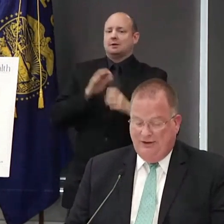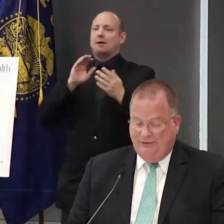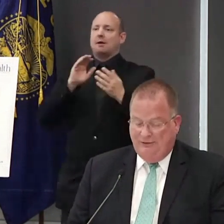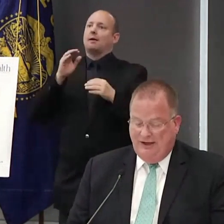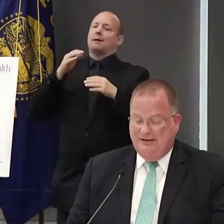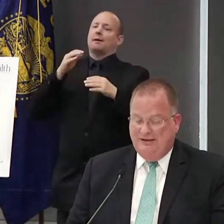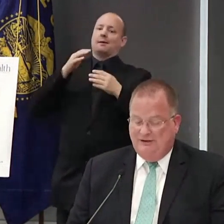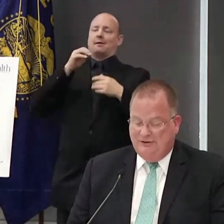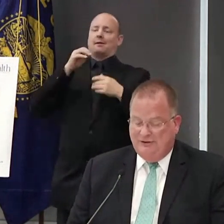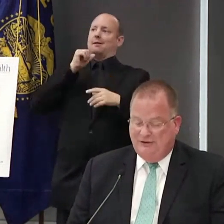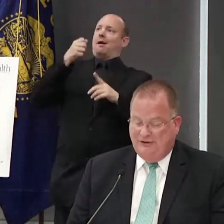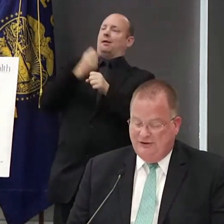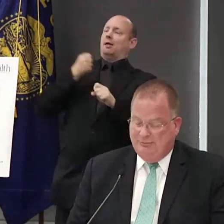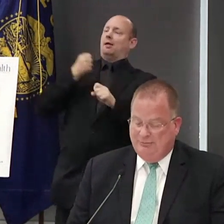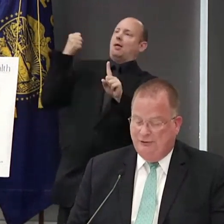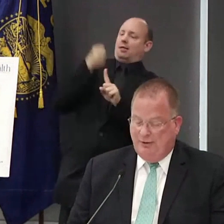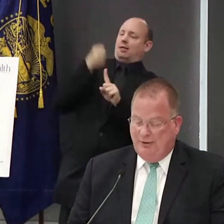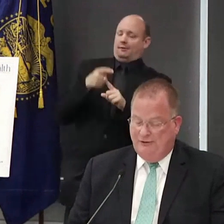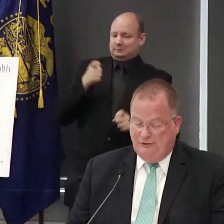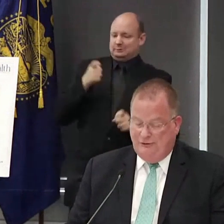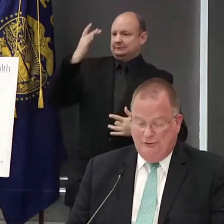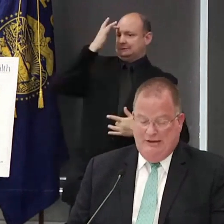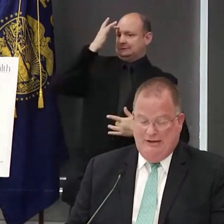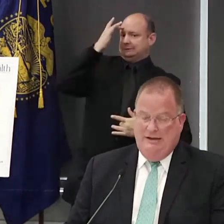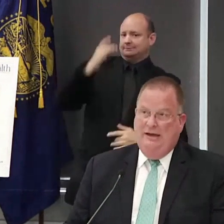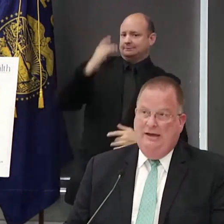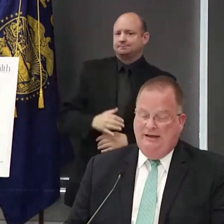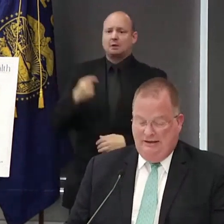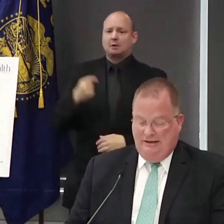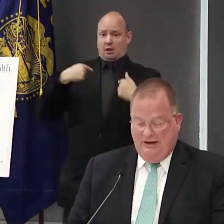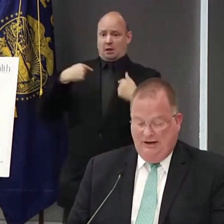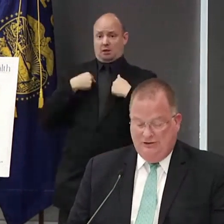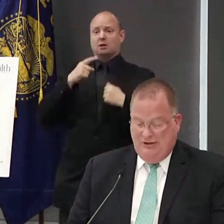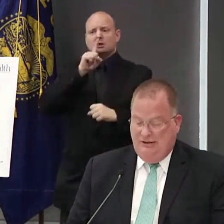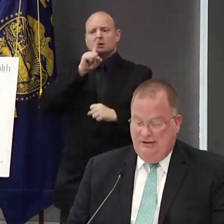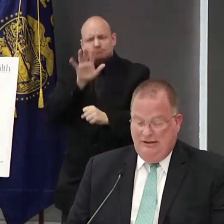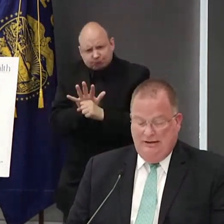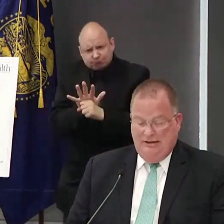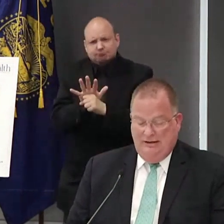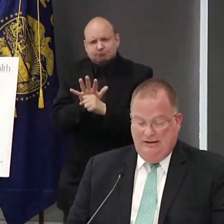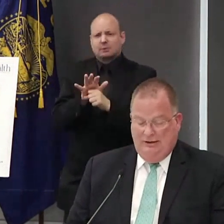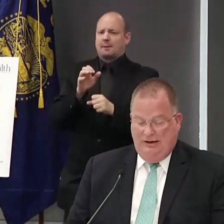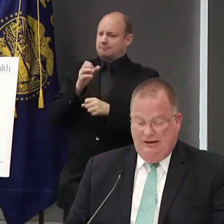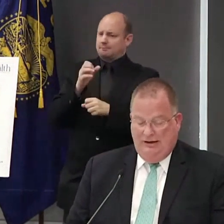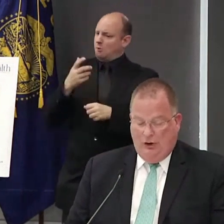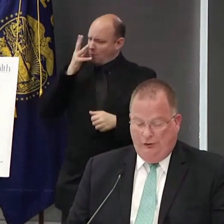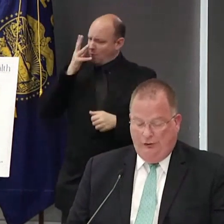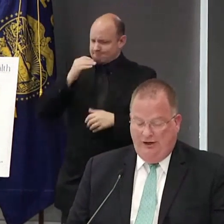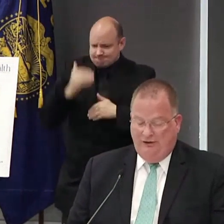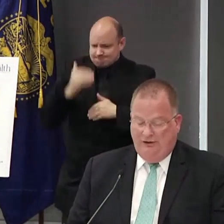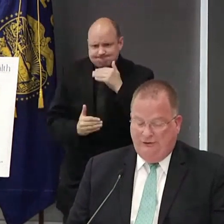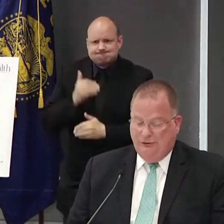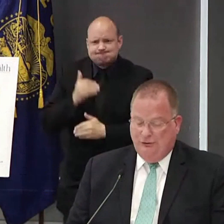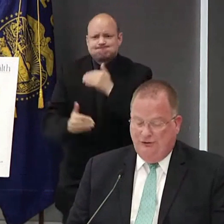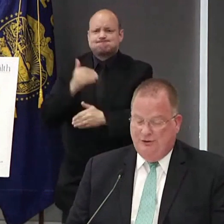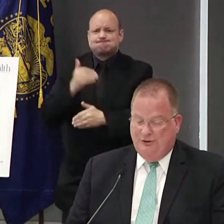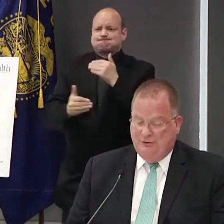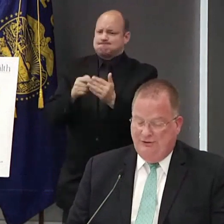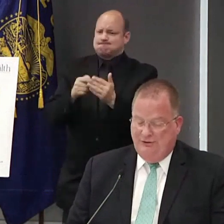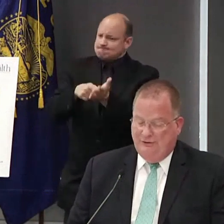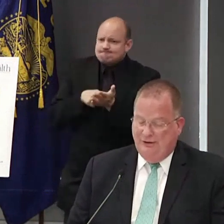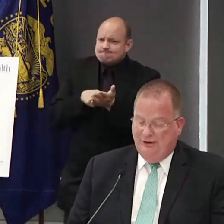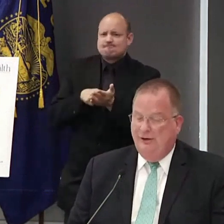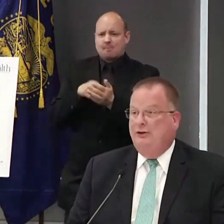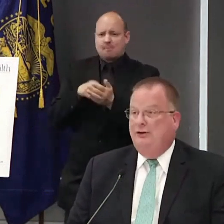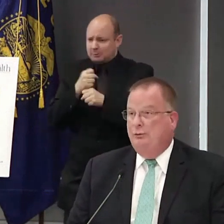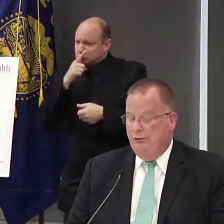these steps necessary to be responsive to and engage in co-creation of solutions with